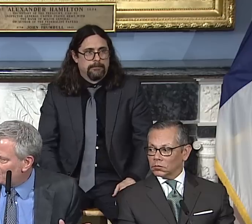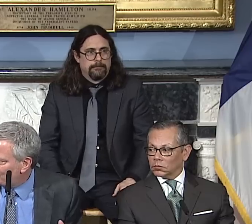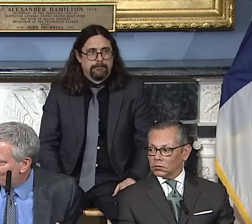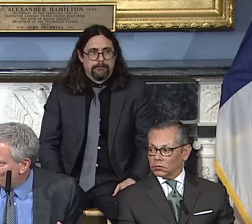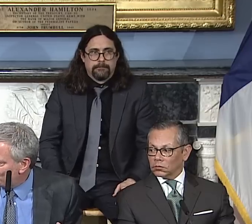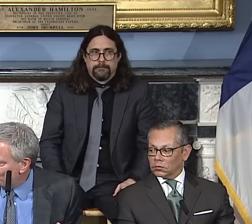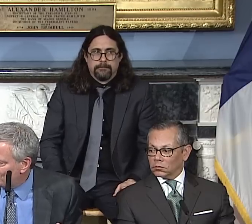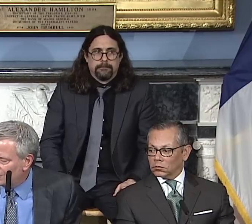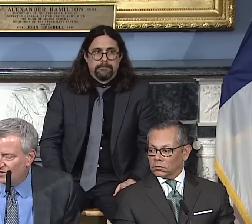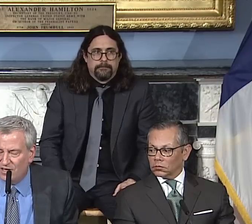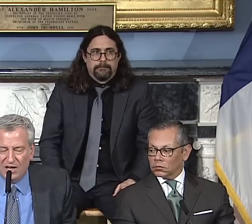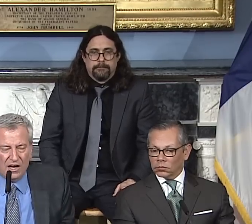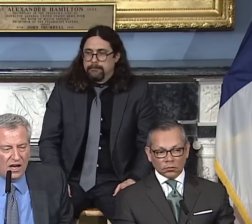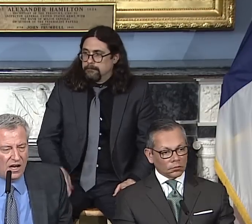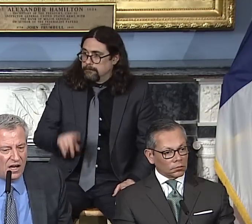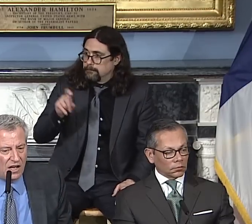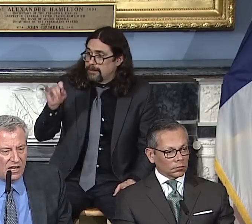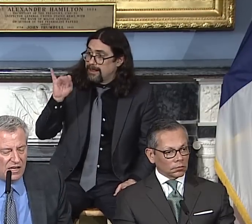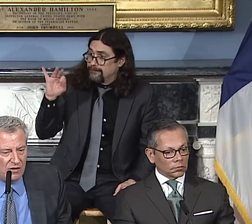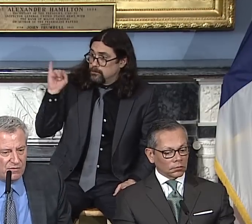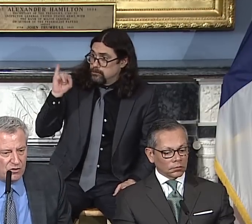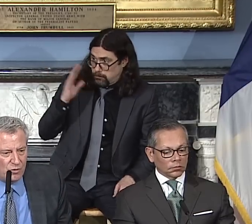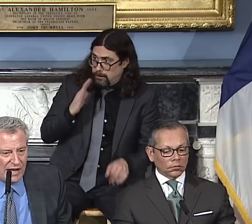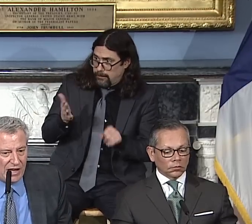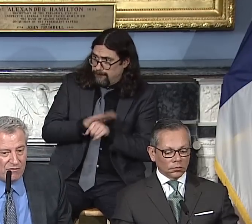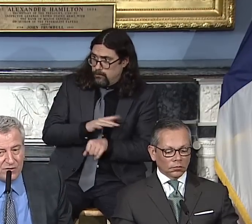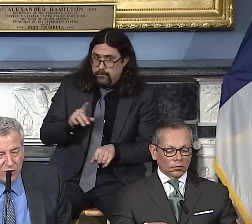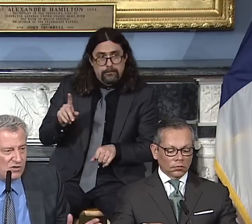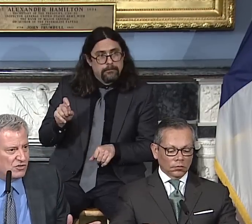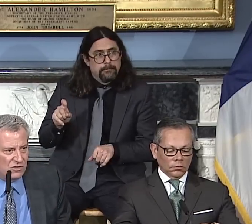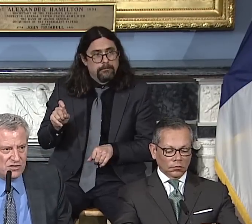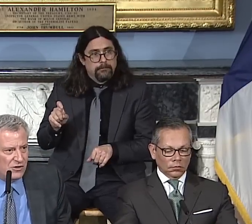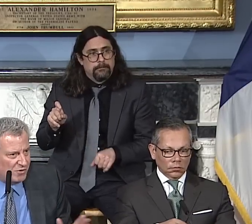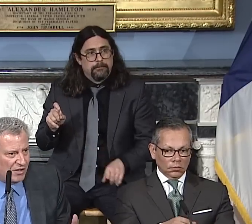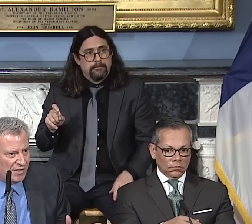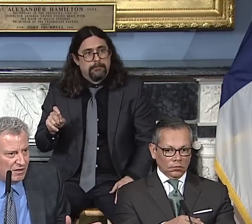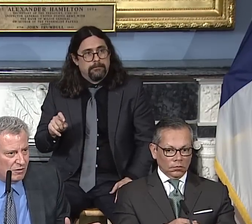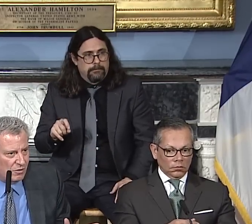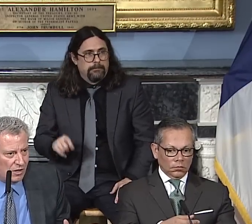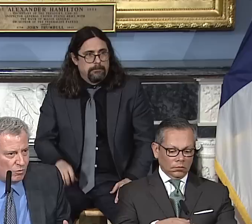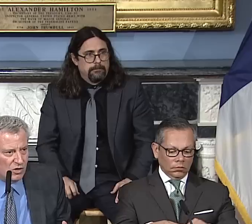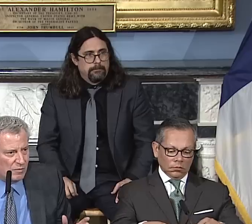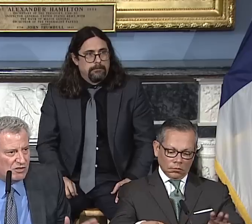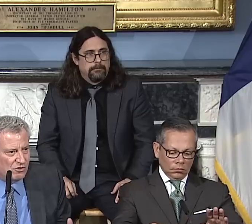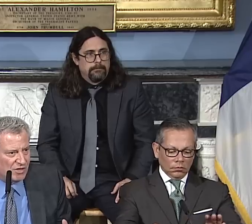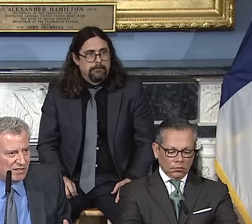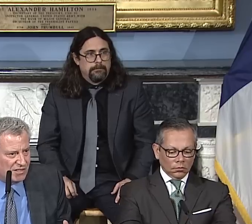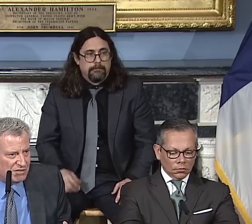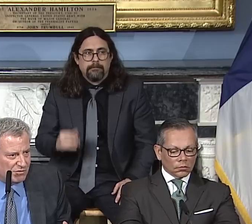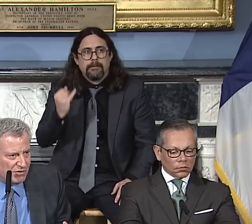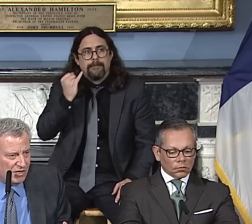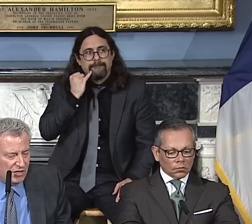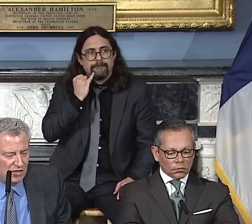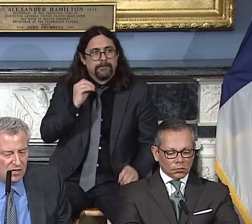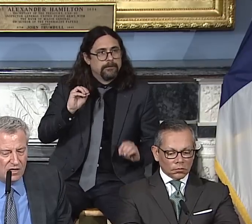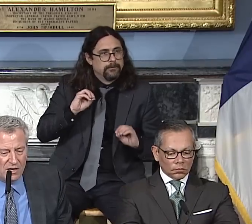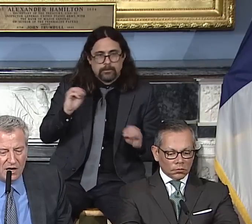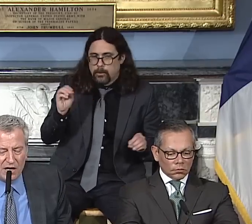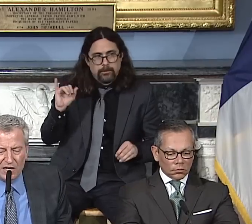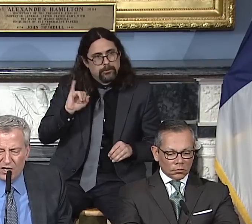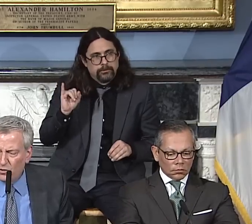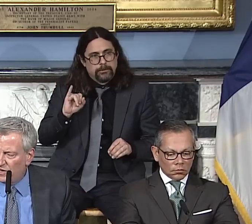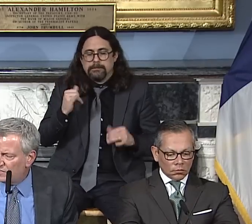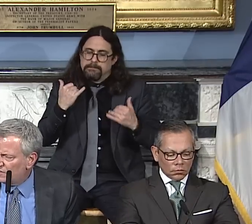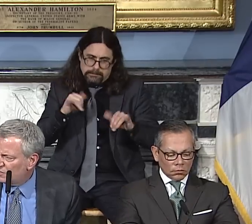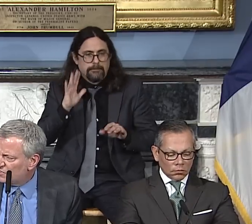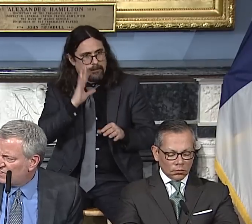is covered by insurance. Correct. If you have no insurance, no nothing, we're going to make sure you get the test for free.